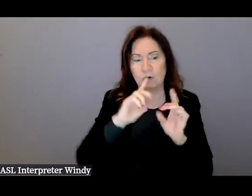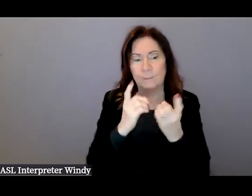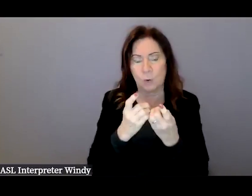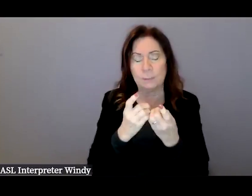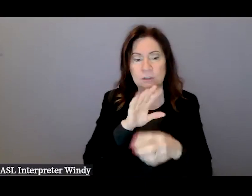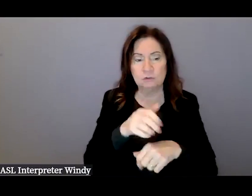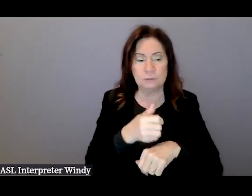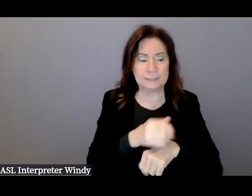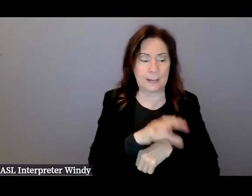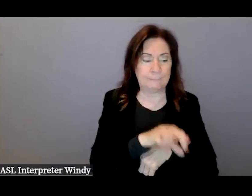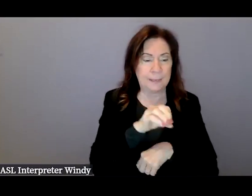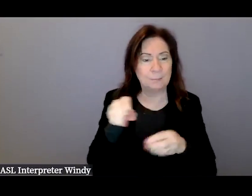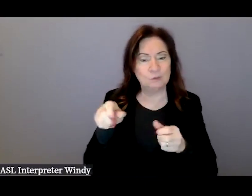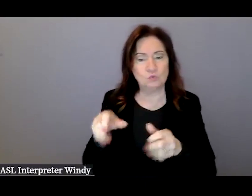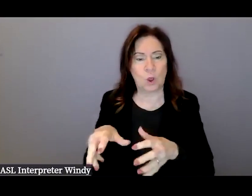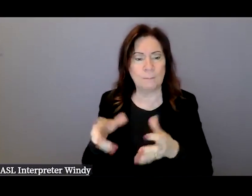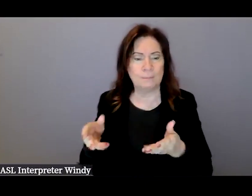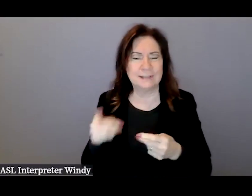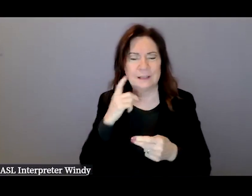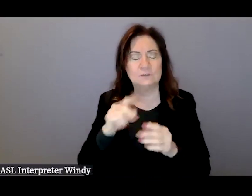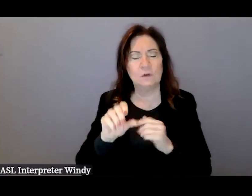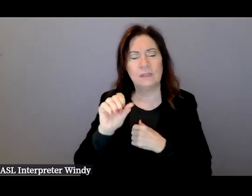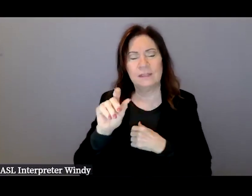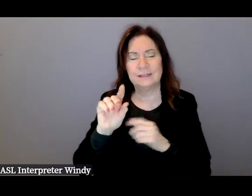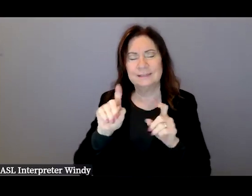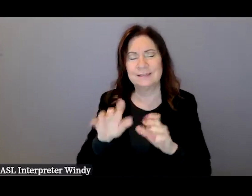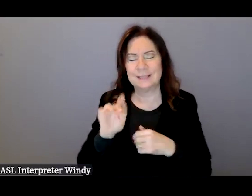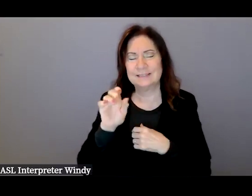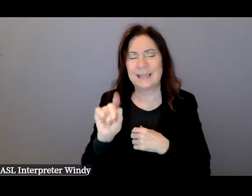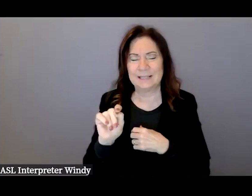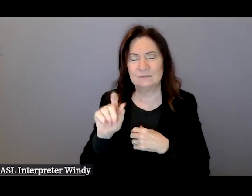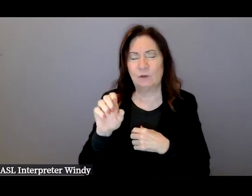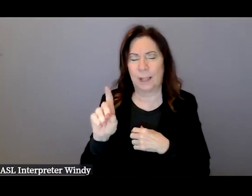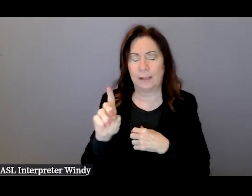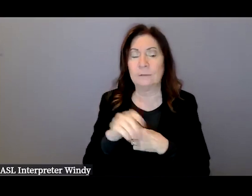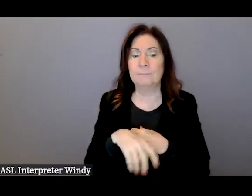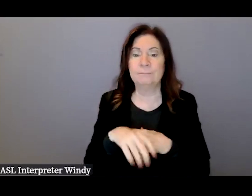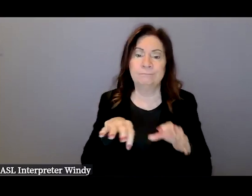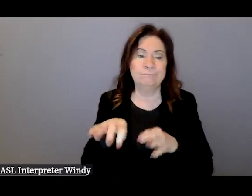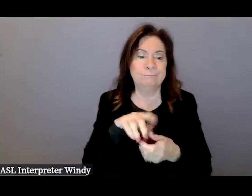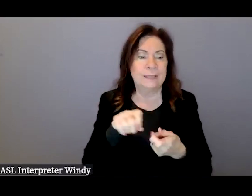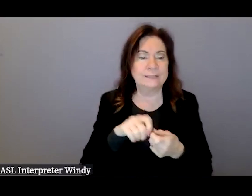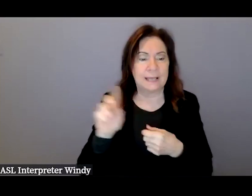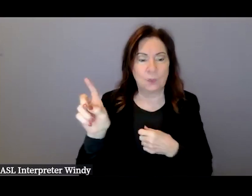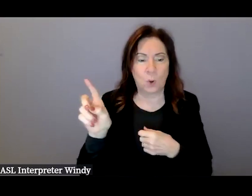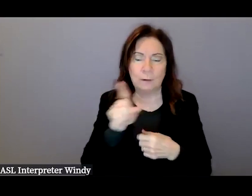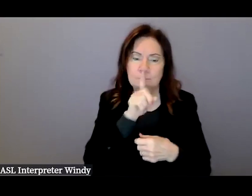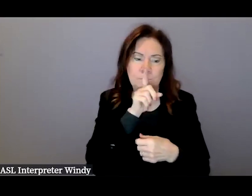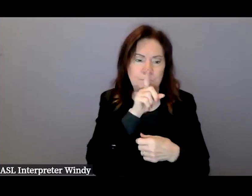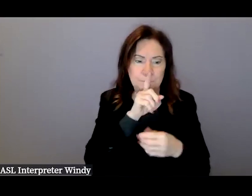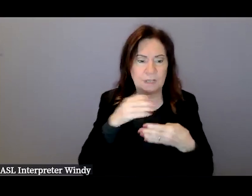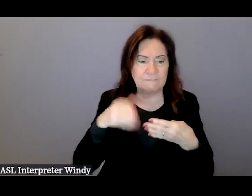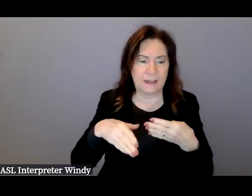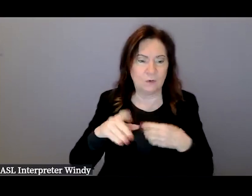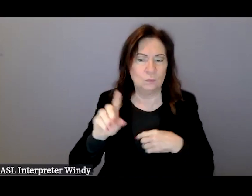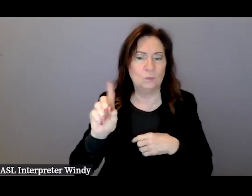and drop-off sites for lead test kits. Details, including exact locations, have not been finalized, but we